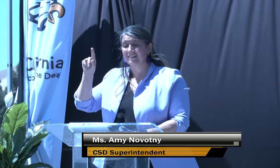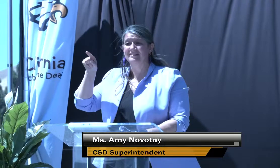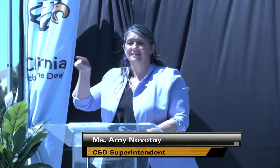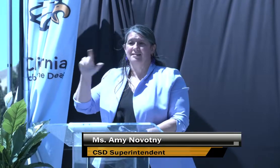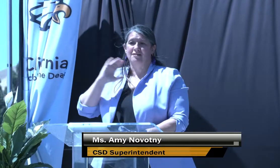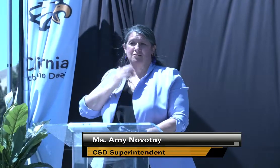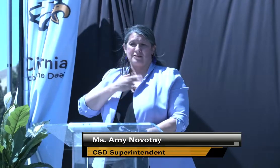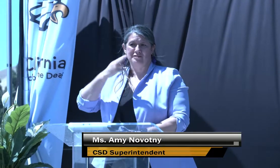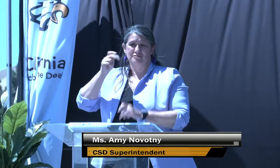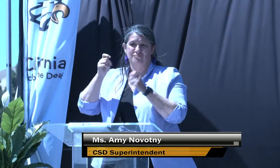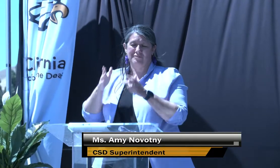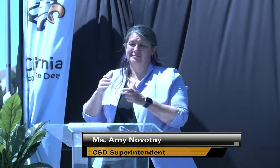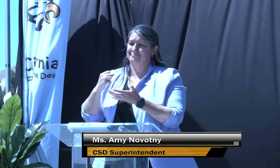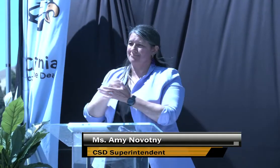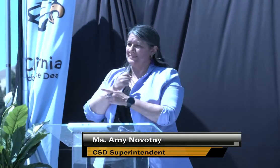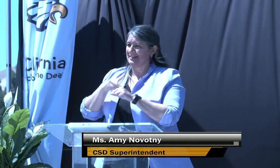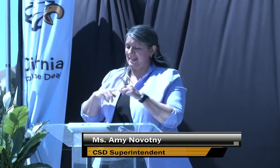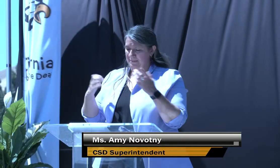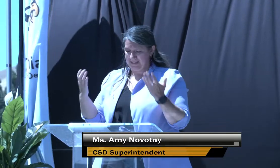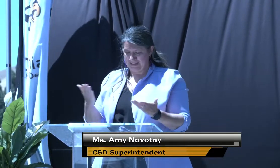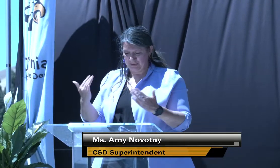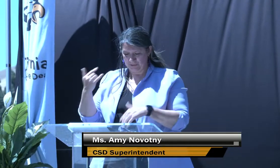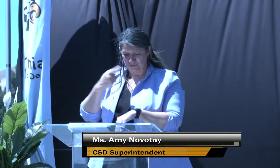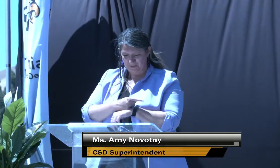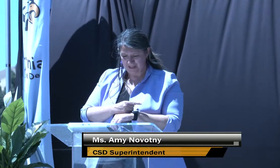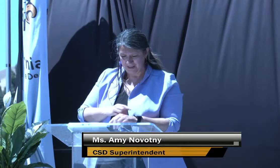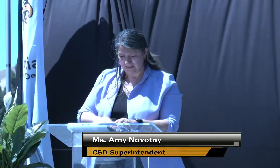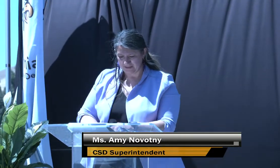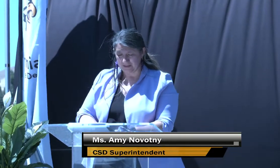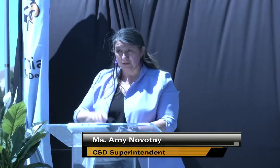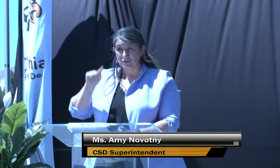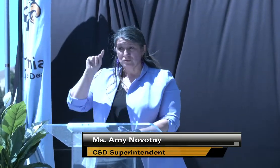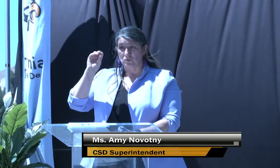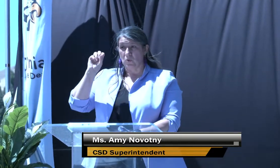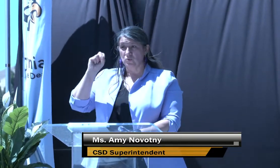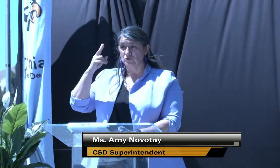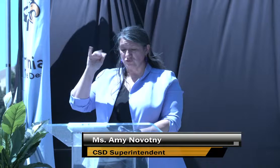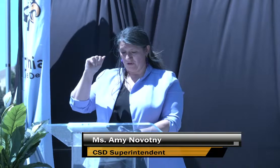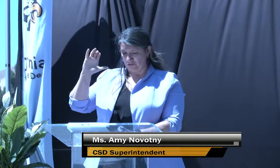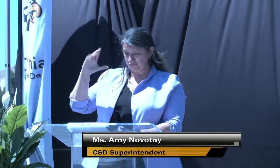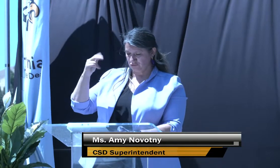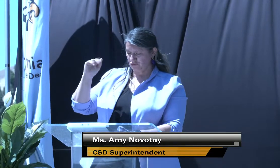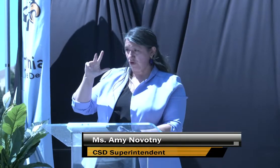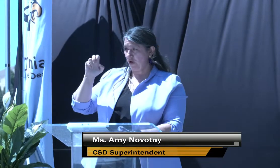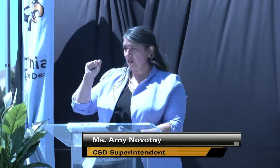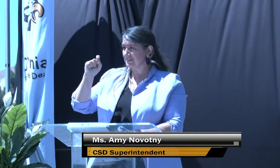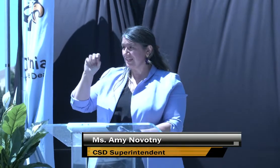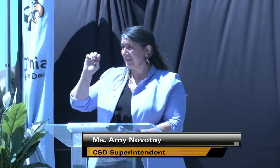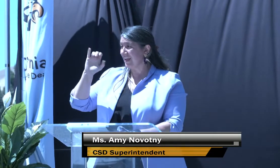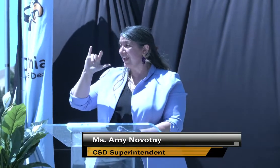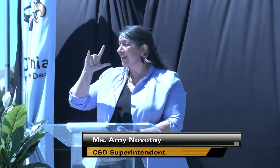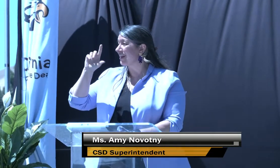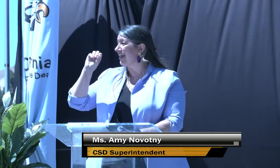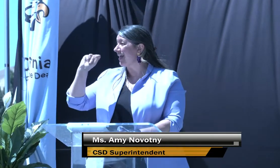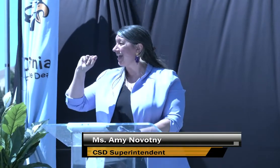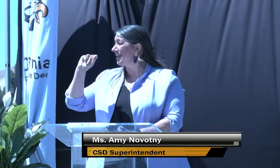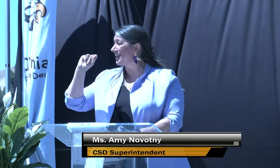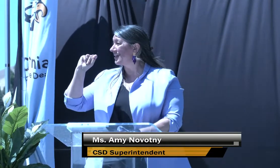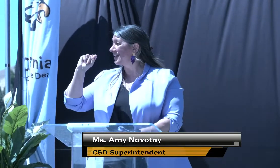Katie Canfield, and unfortunately she could not be here today. We have Jofia